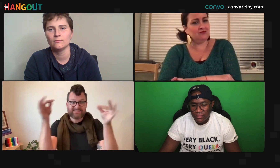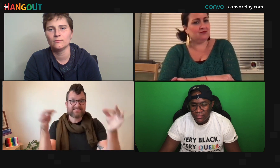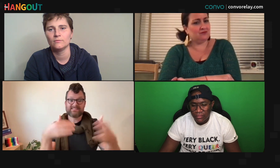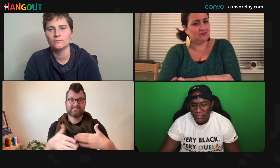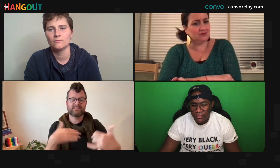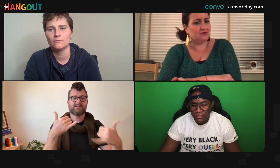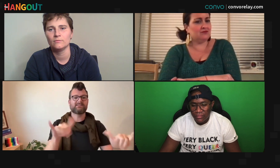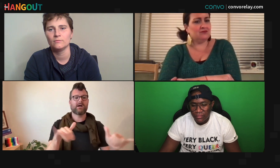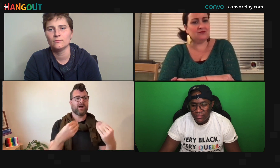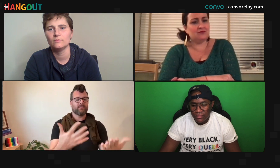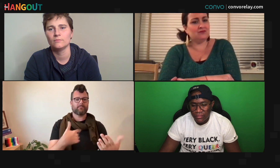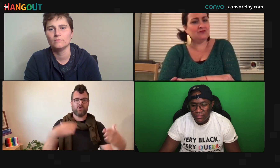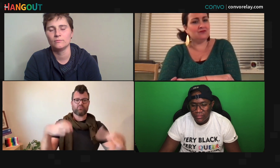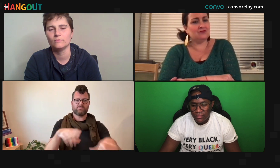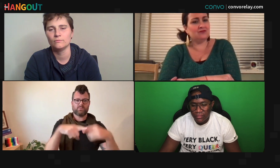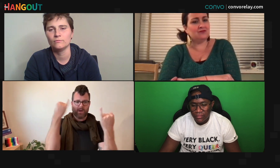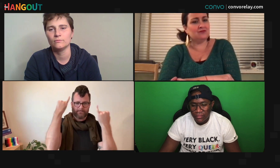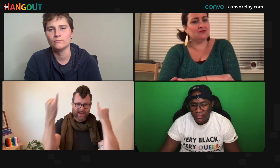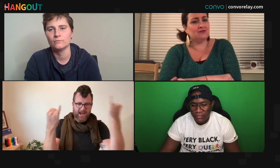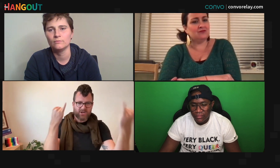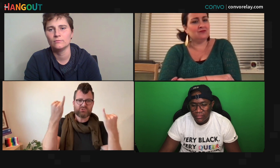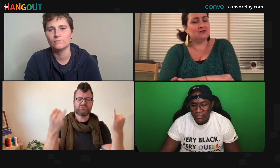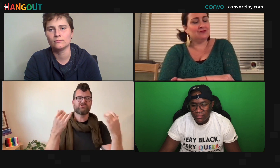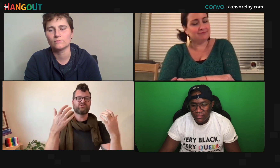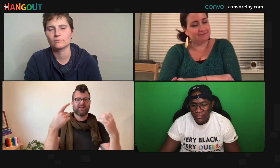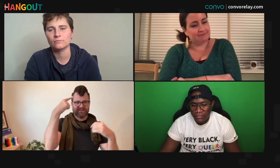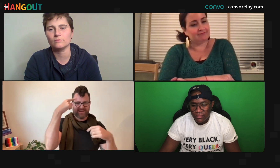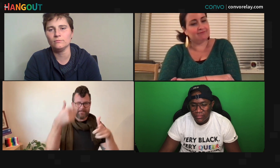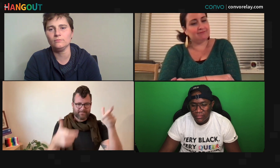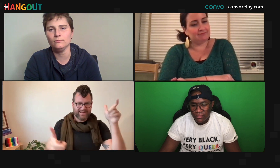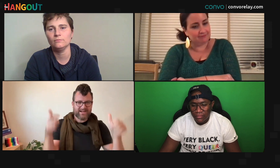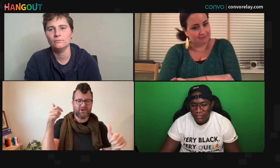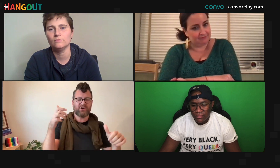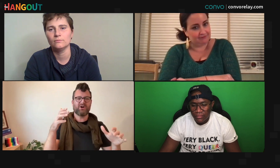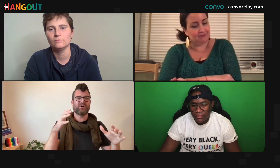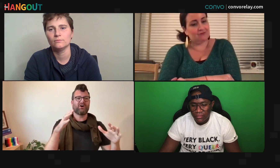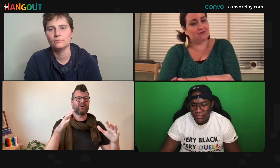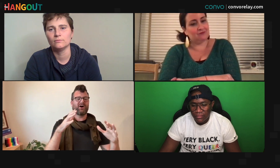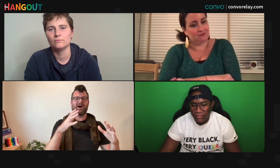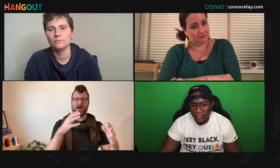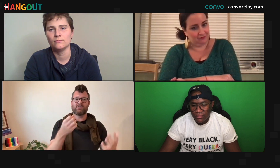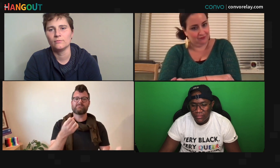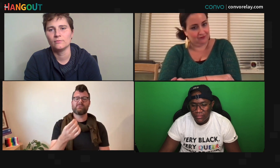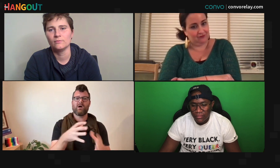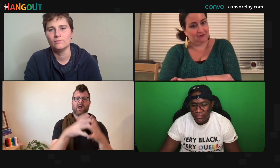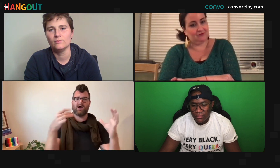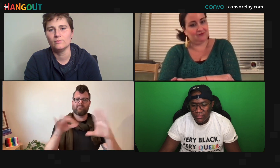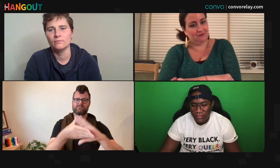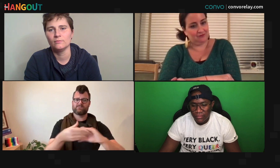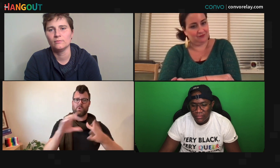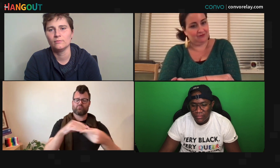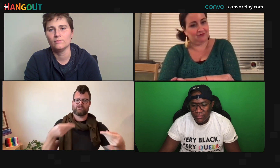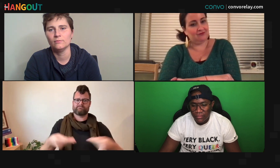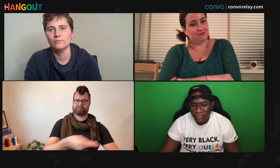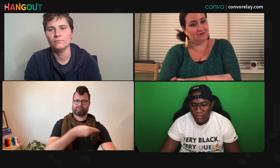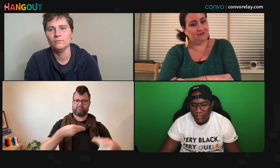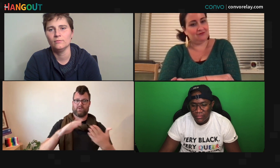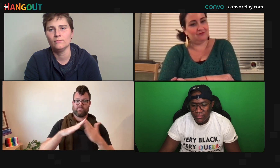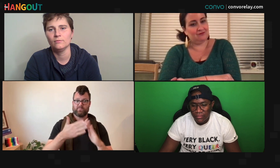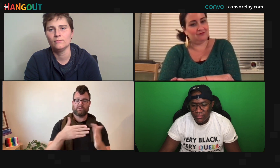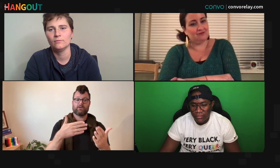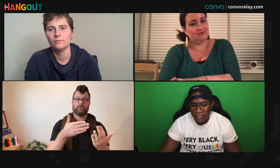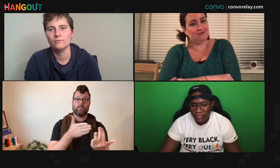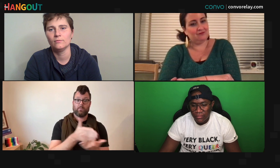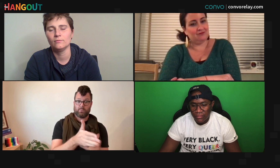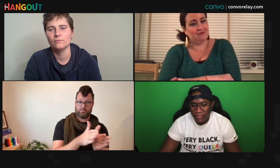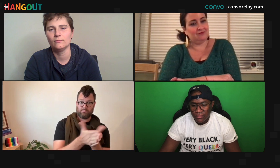if the book was a real book based in fiction or fantasy, it would allow me to expand on my imagination and think even bigger. And so much